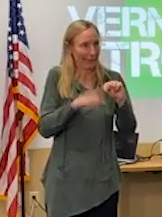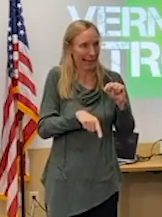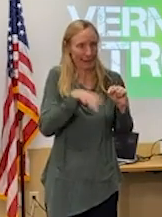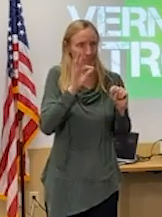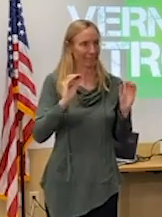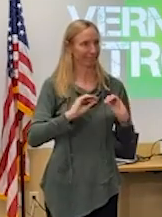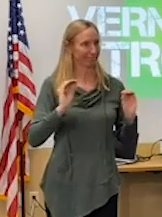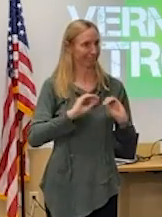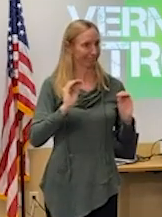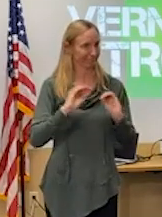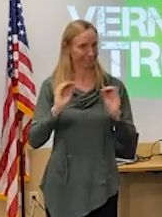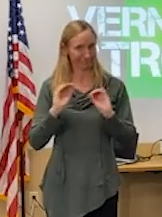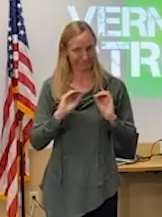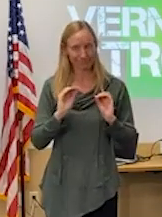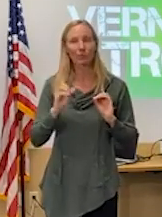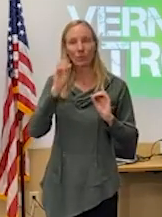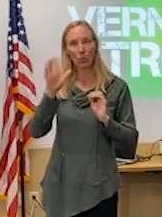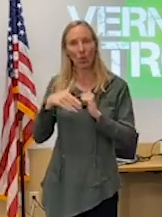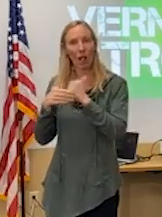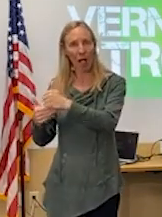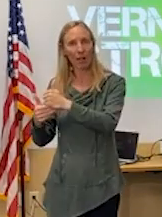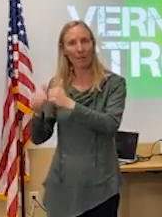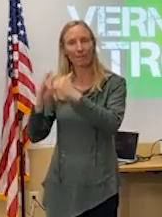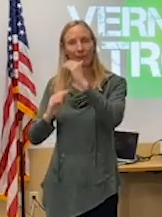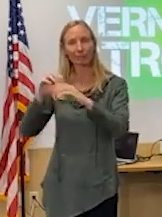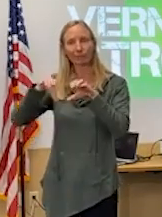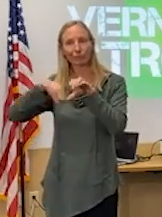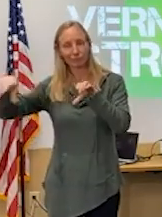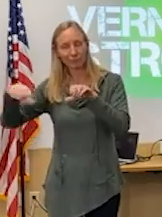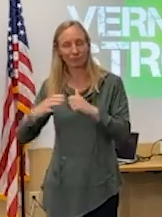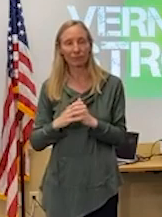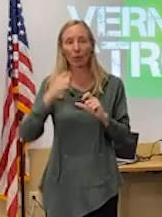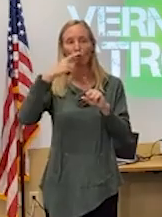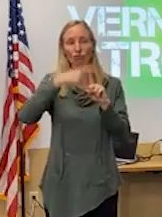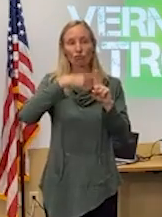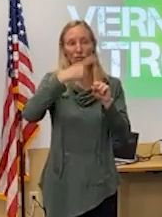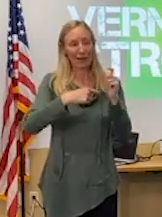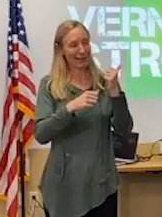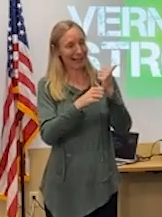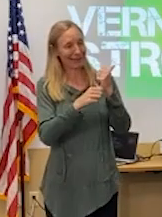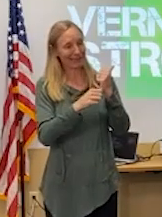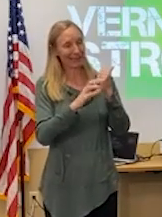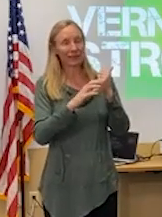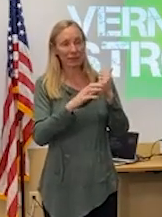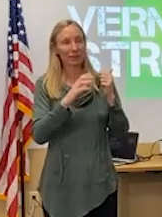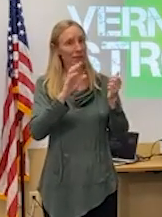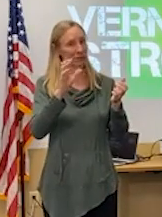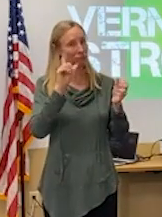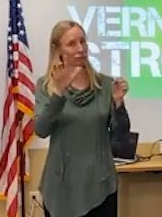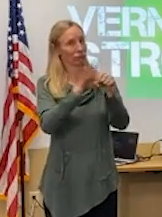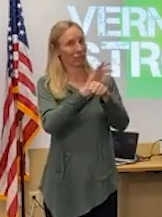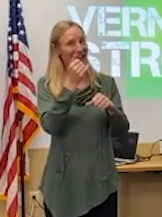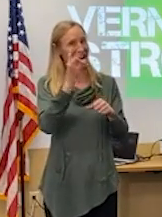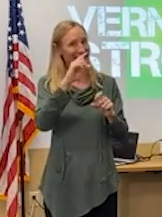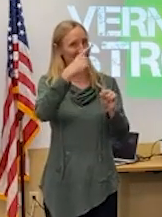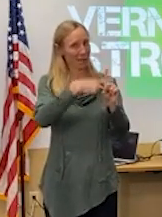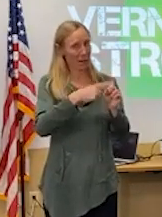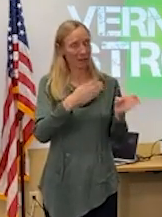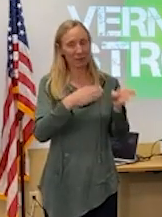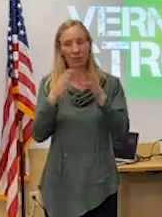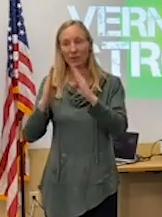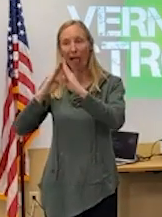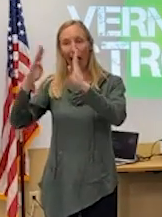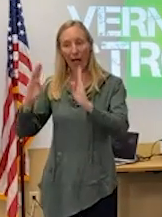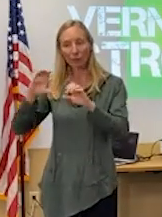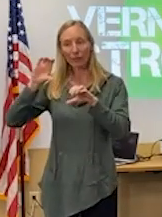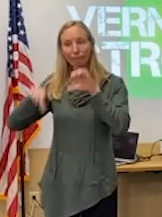time. Both rental assistance, which is already in place, goes out to 18 months, as does the direct housing go